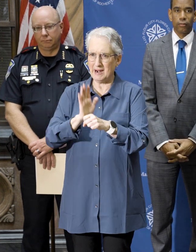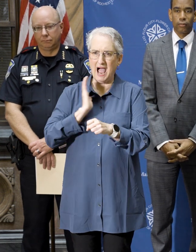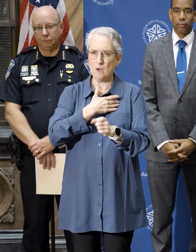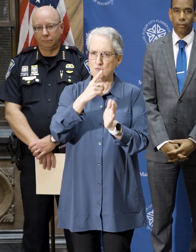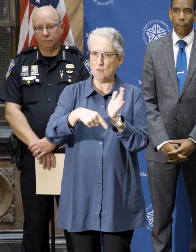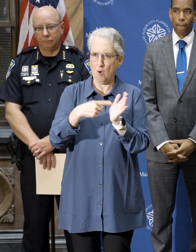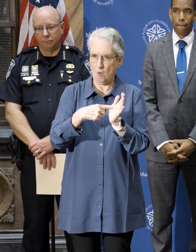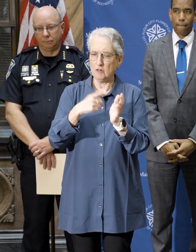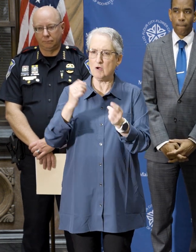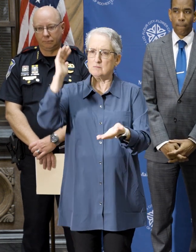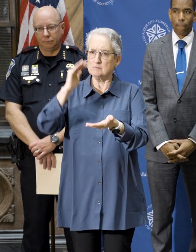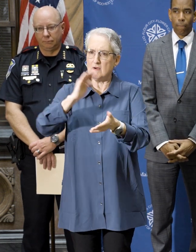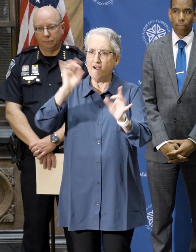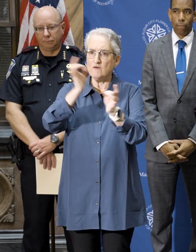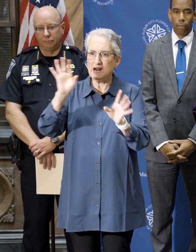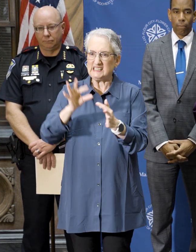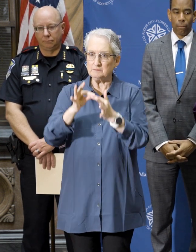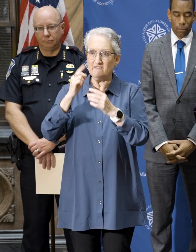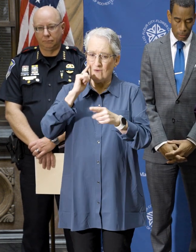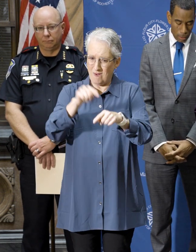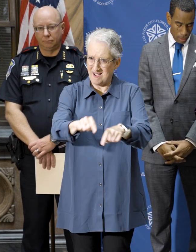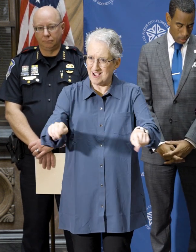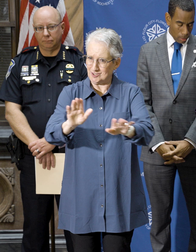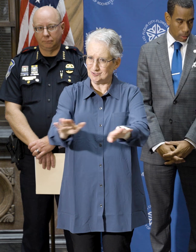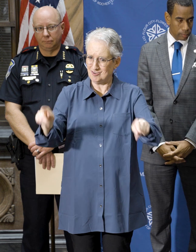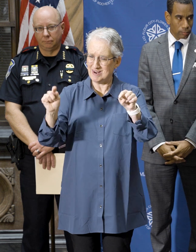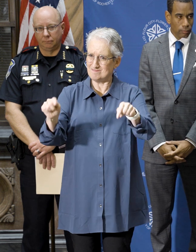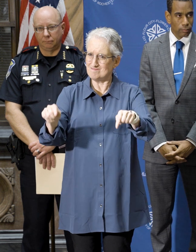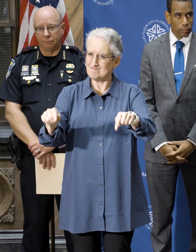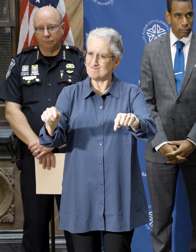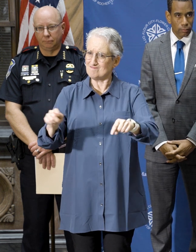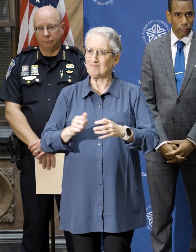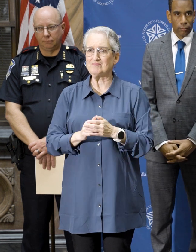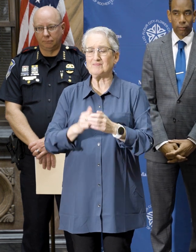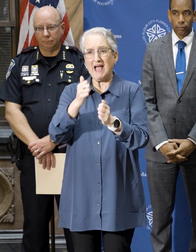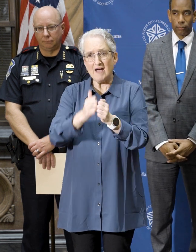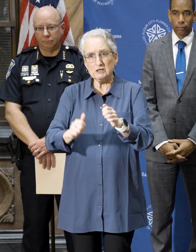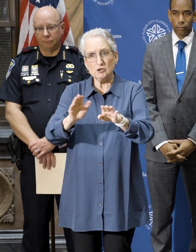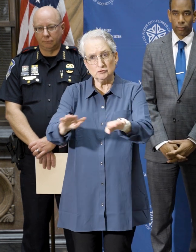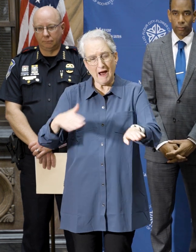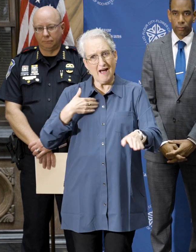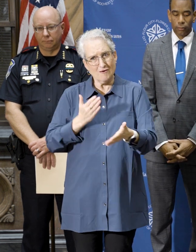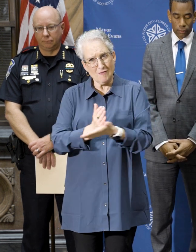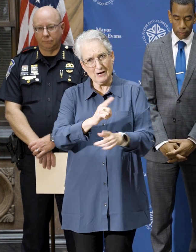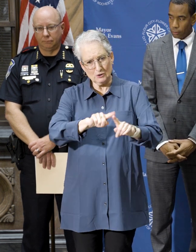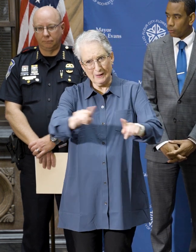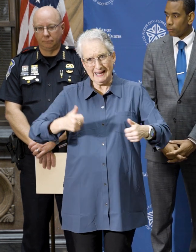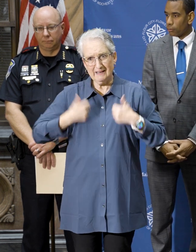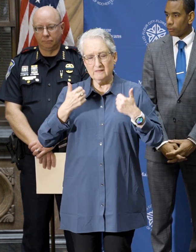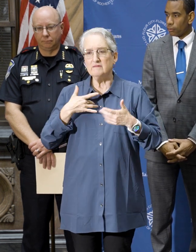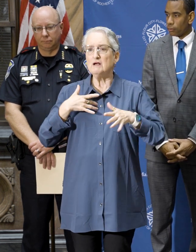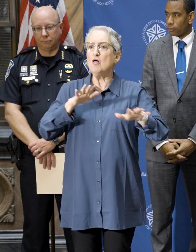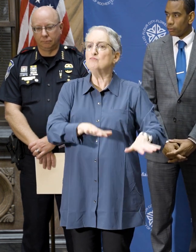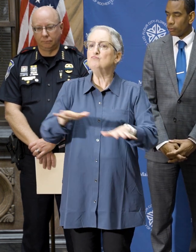violence, especially for our children. Every child has a right to live their life without fear that they or someone they love will become a